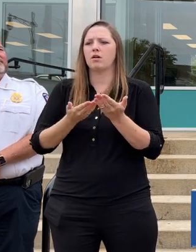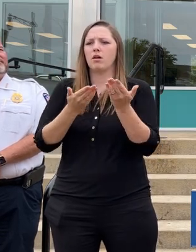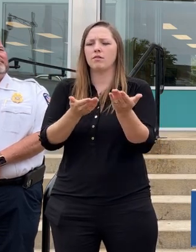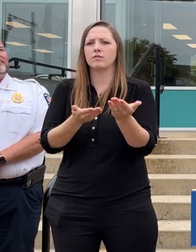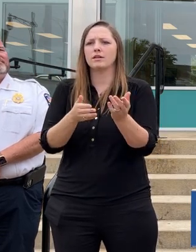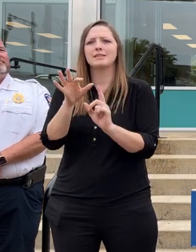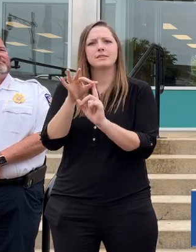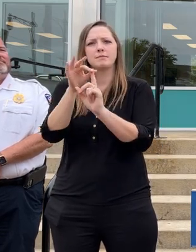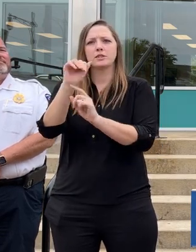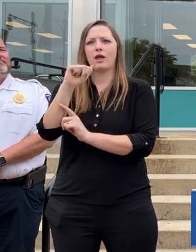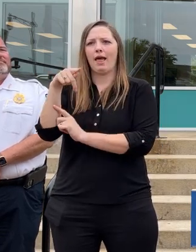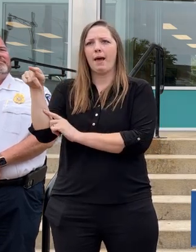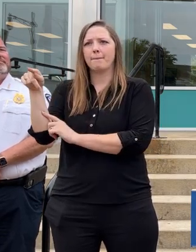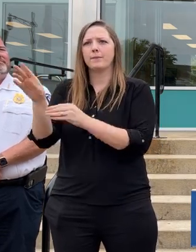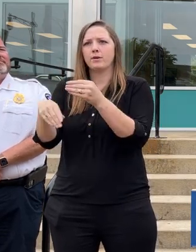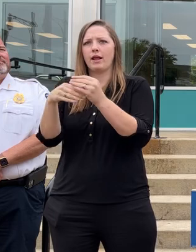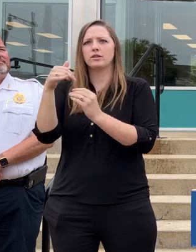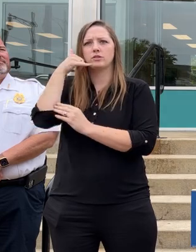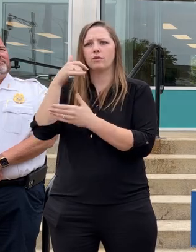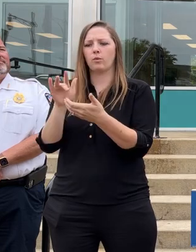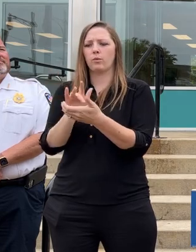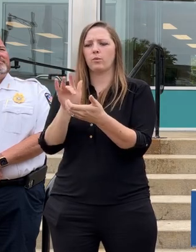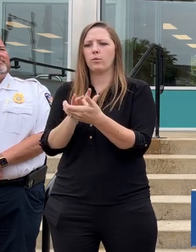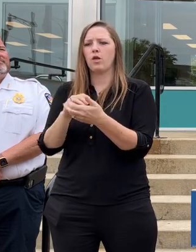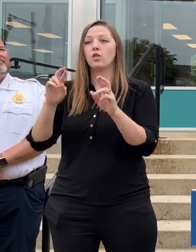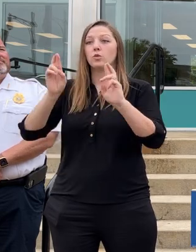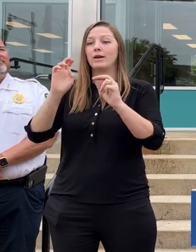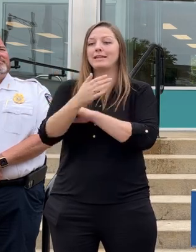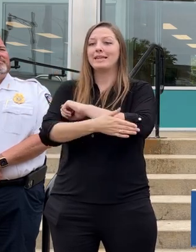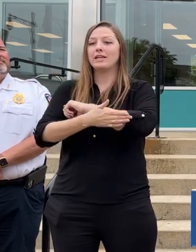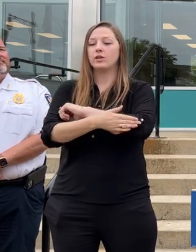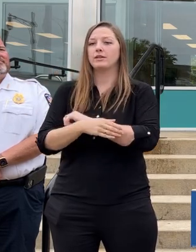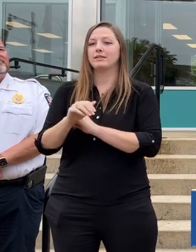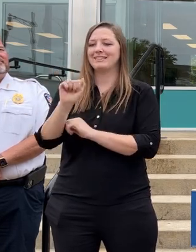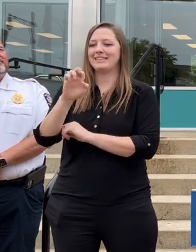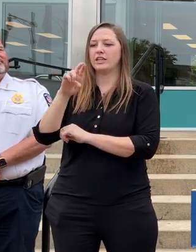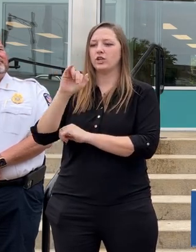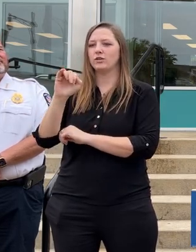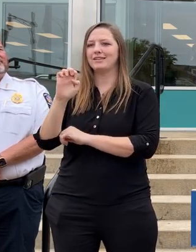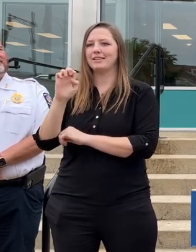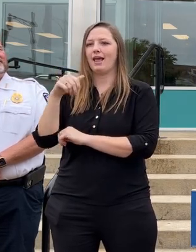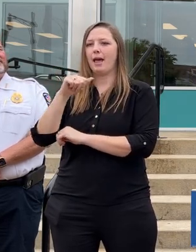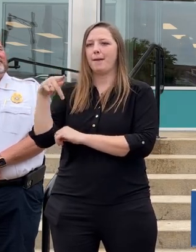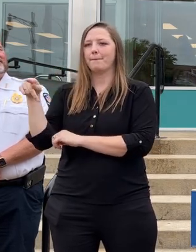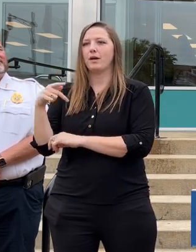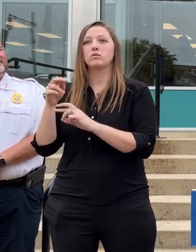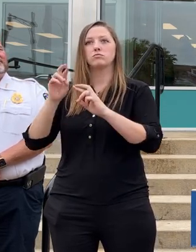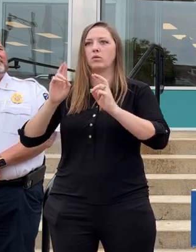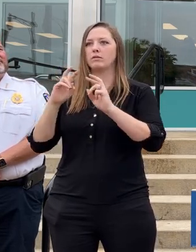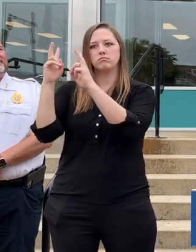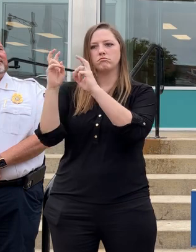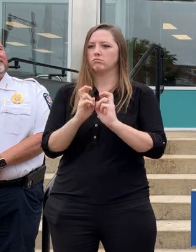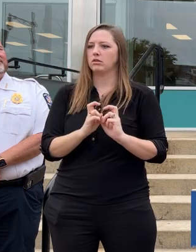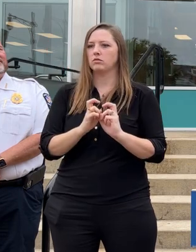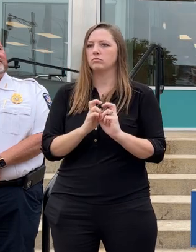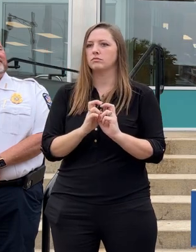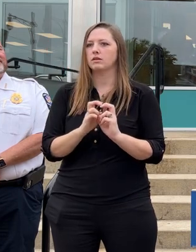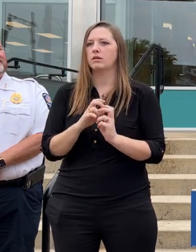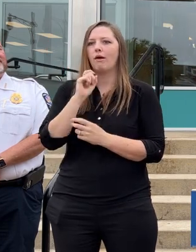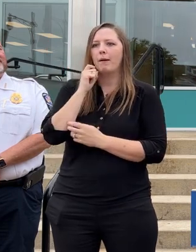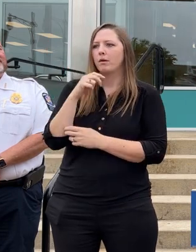special app that you can add to your phone, the Ready Erie app, which is free to download through Android or Apple,